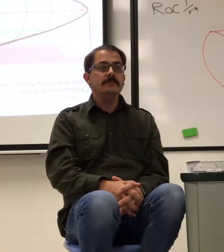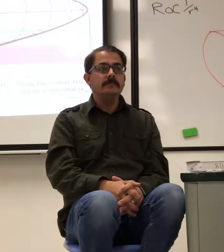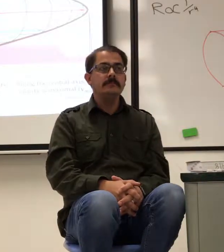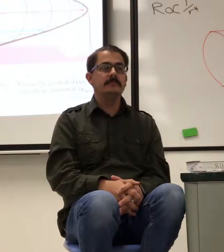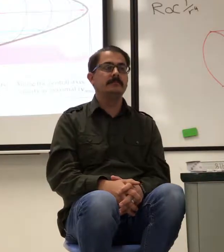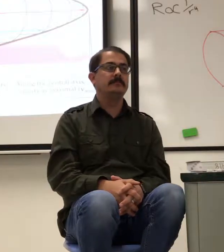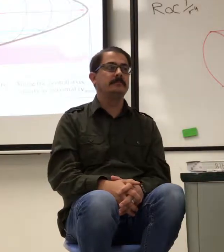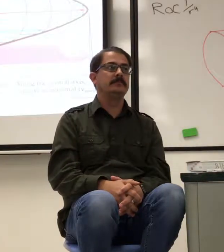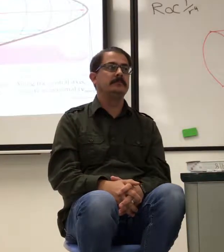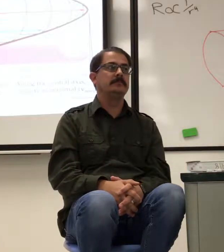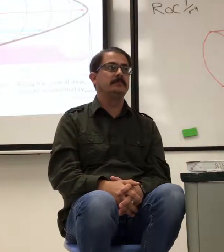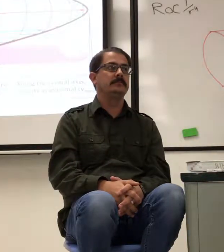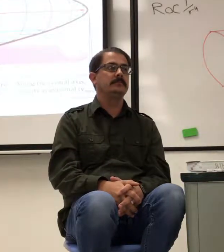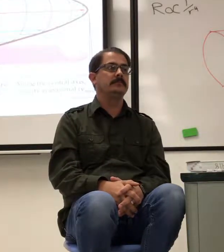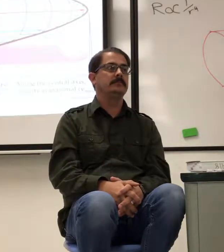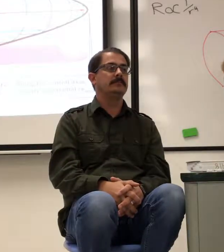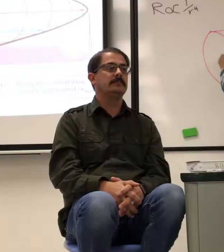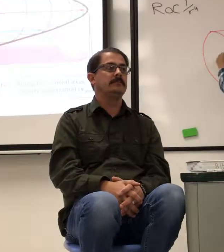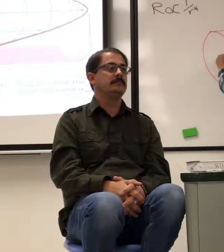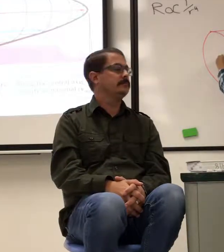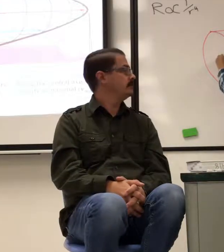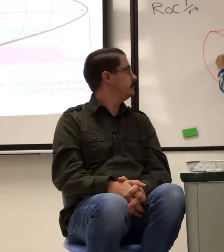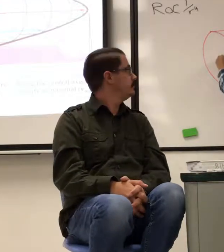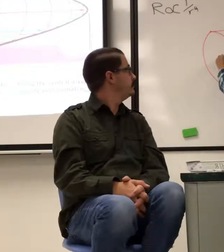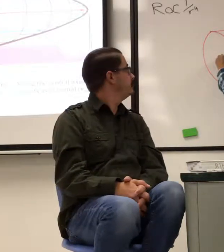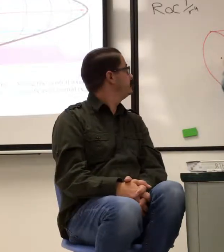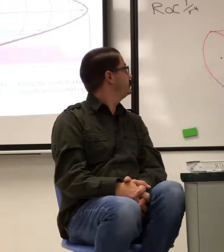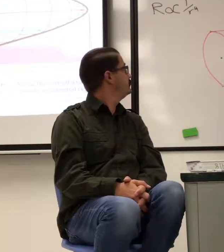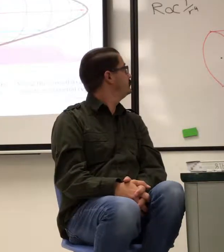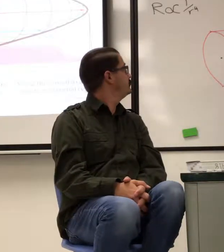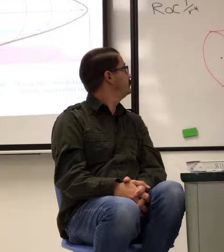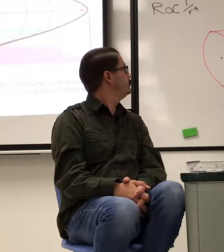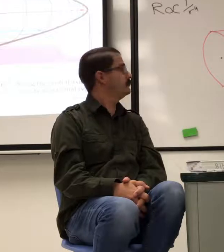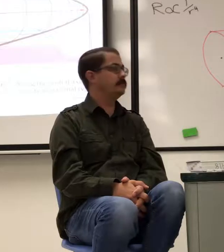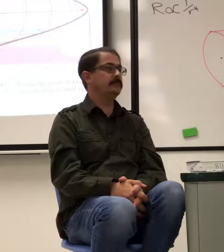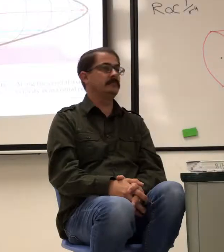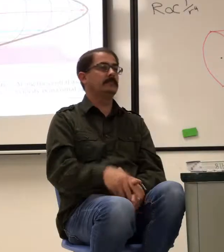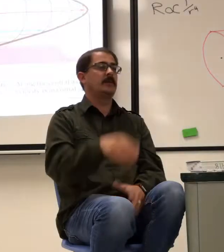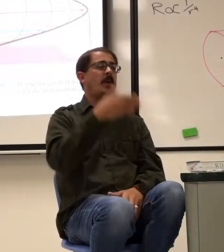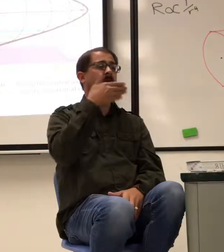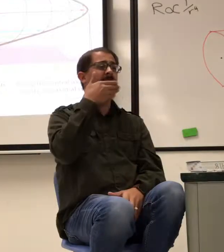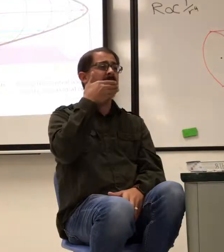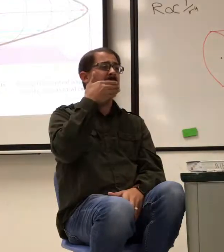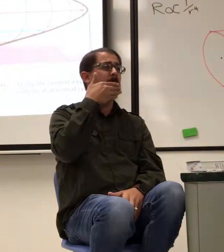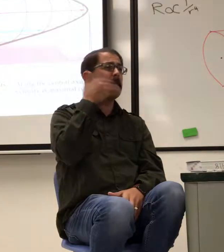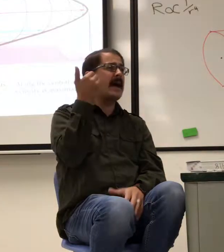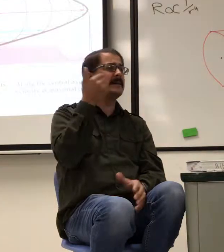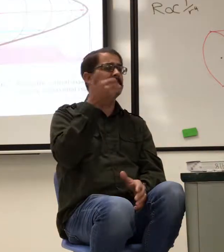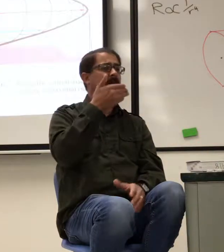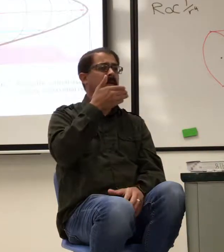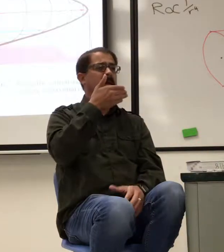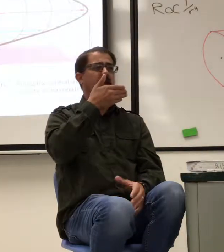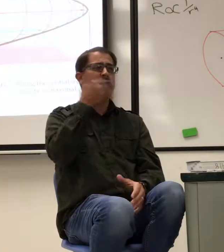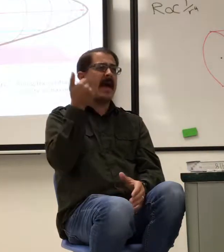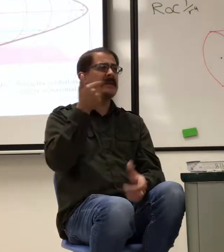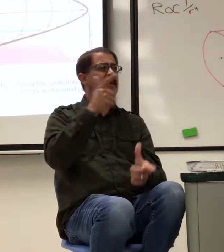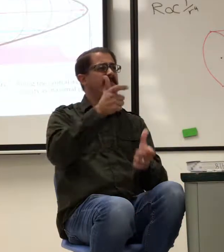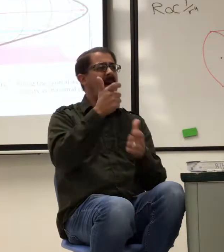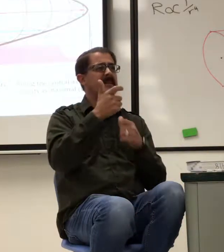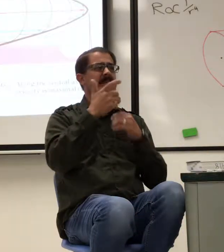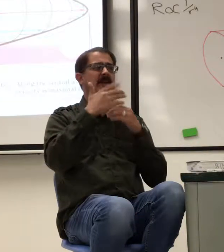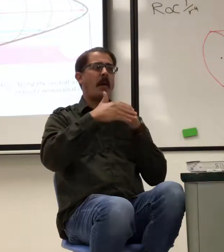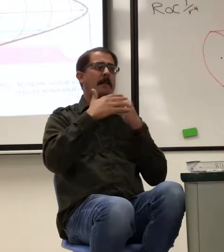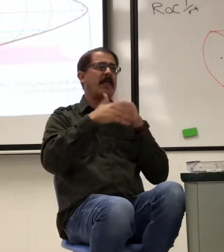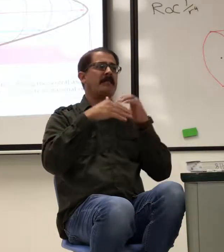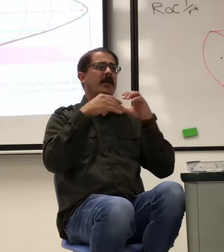Right down the central axis is where you have the best blood flow, the fastest laminar